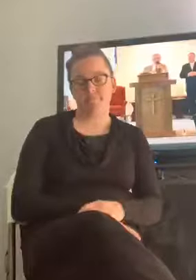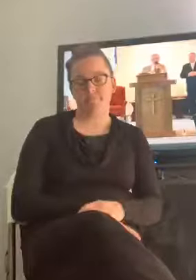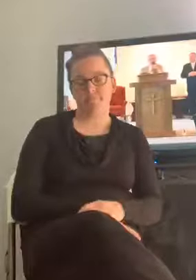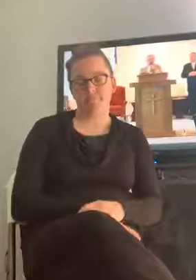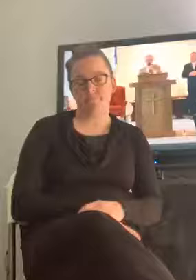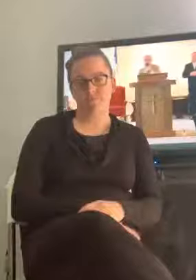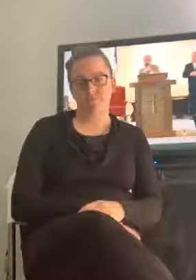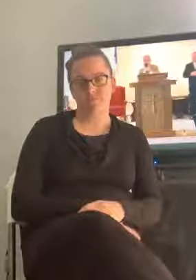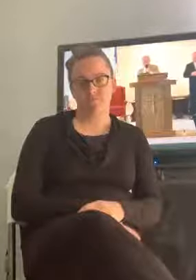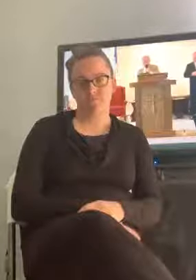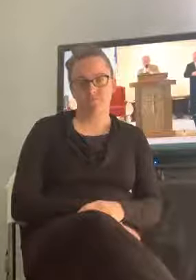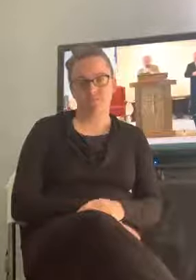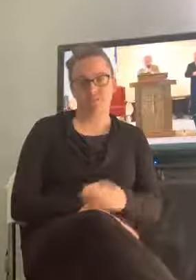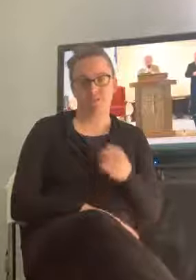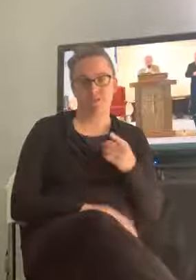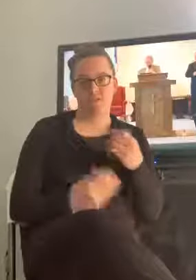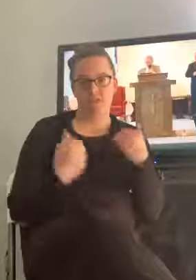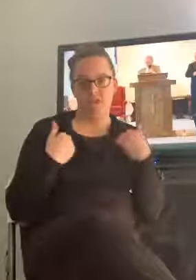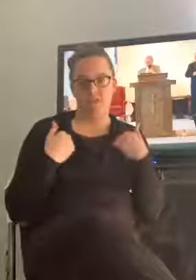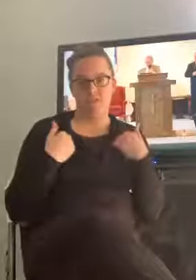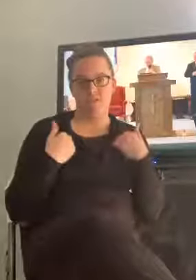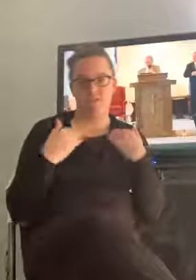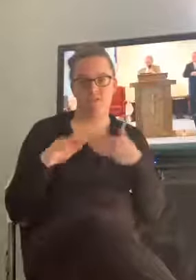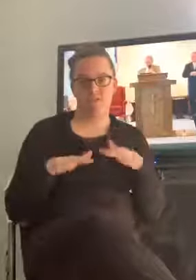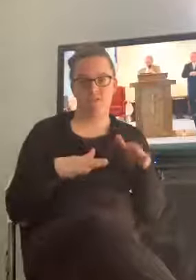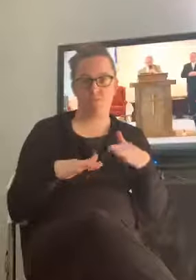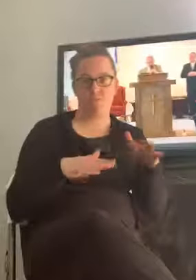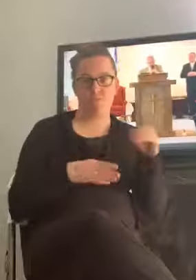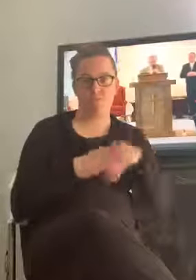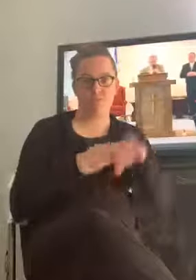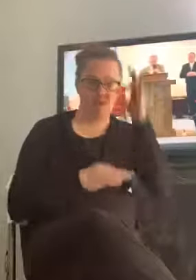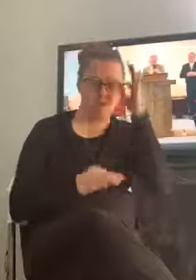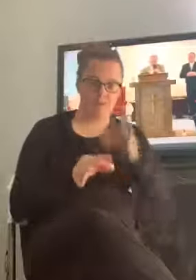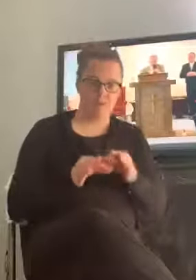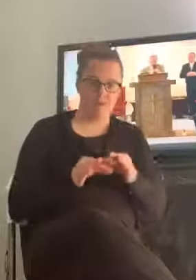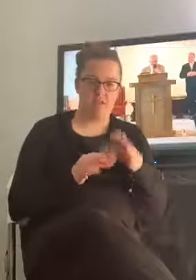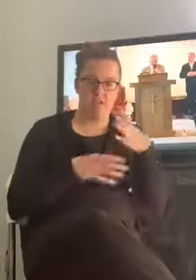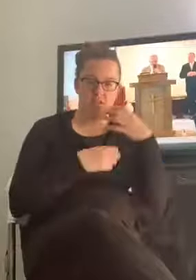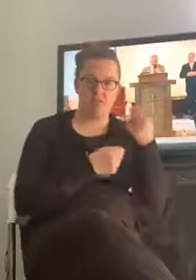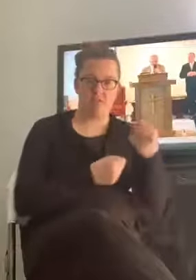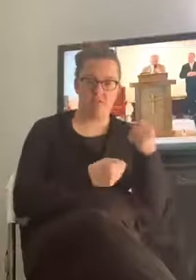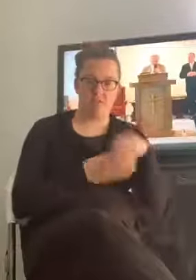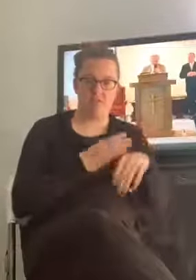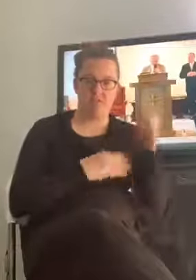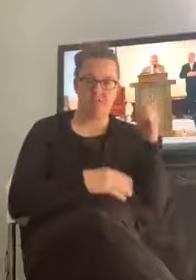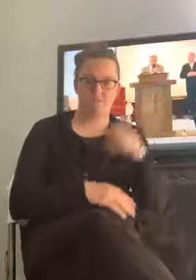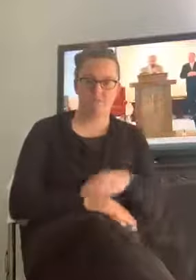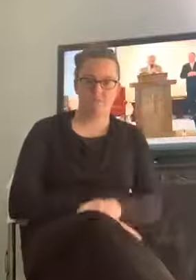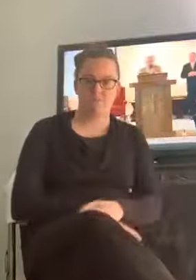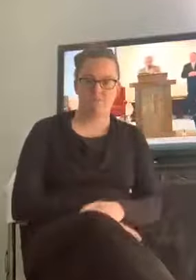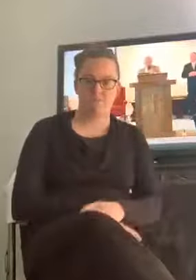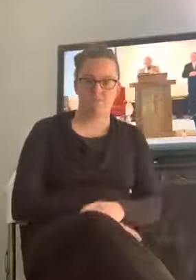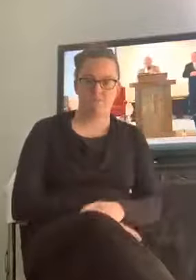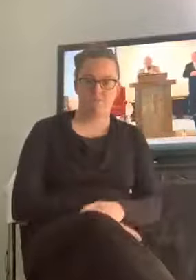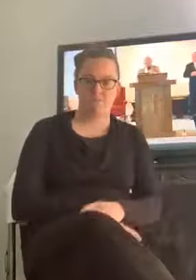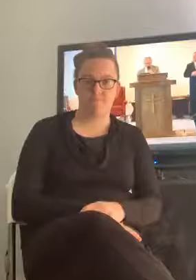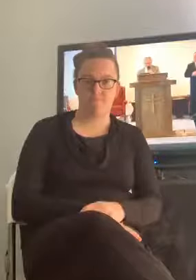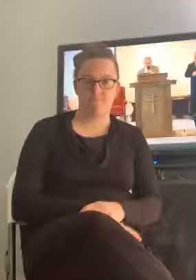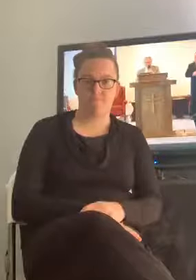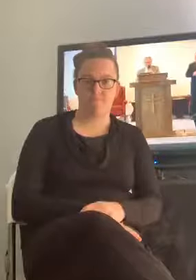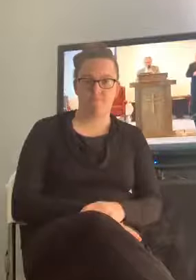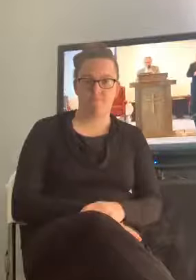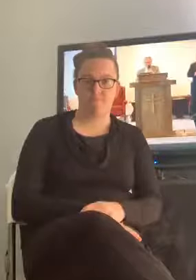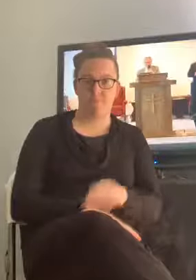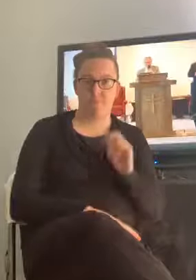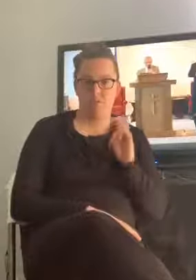Yes. You've got to continue to walk by faith and to trust in Him. Are we in difficult